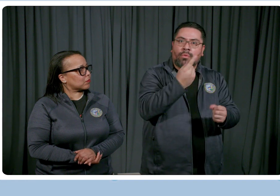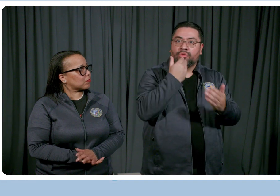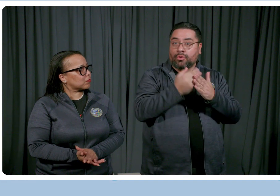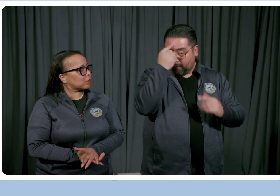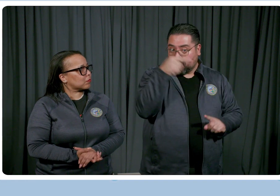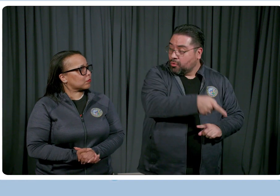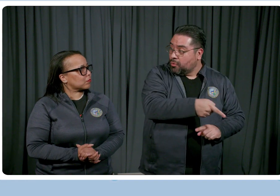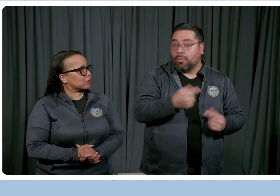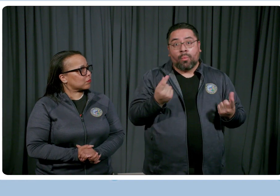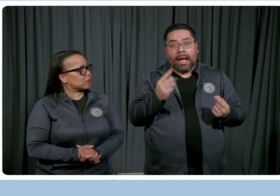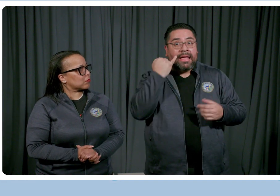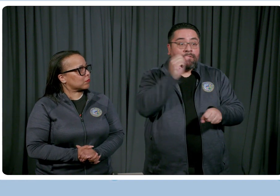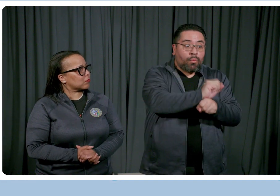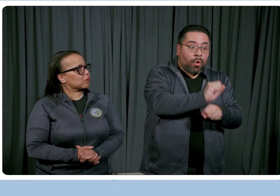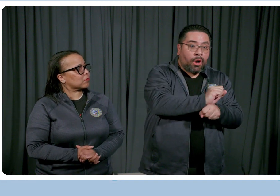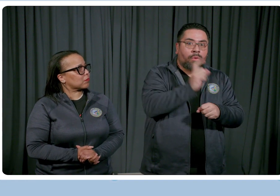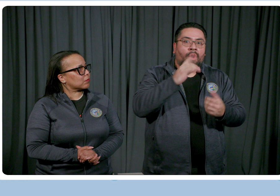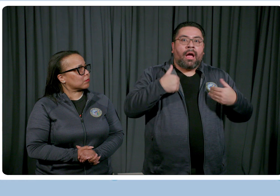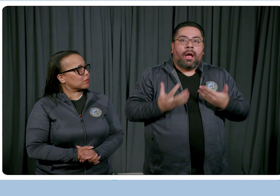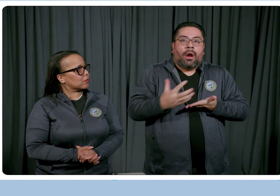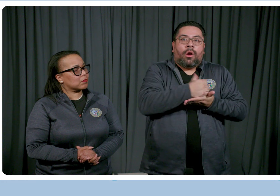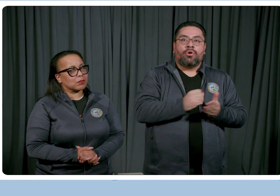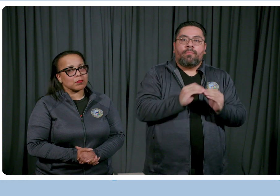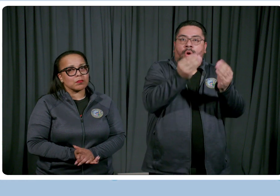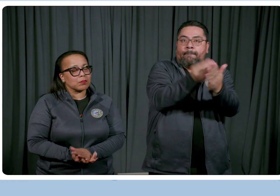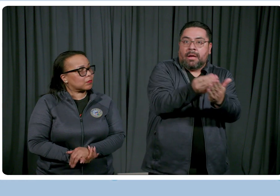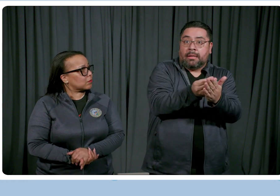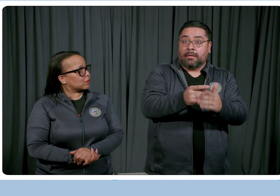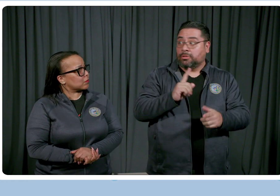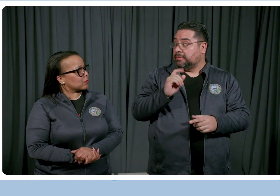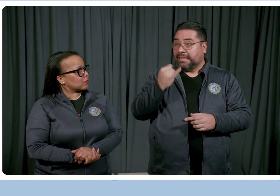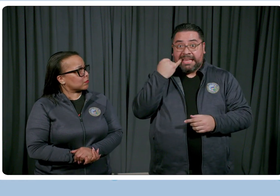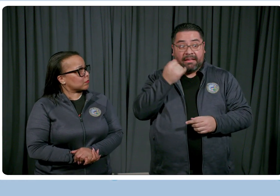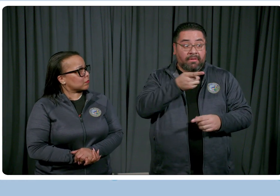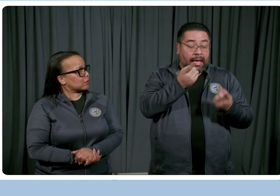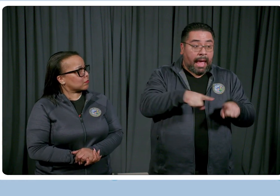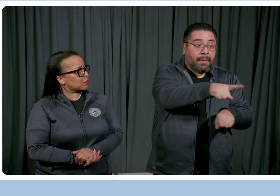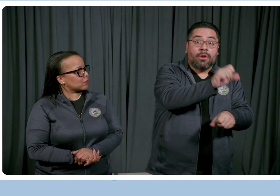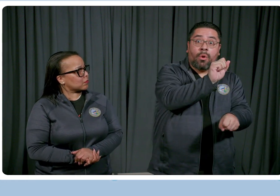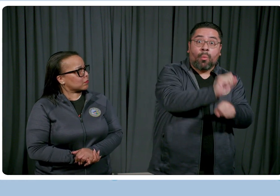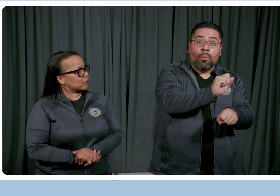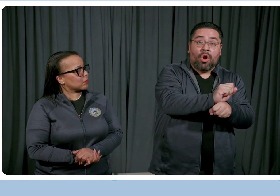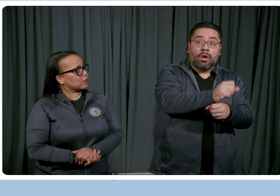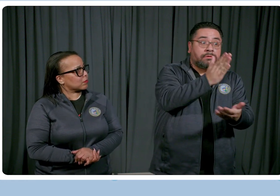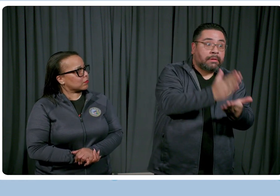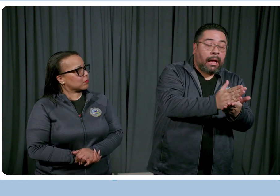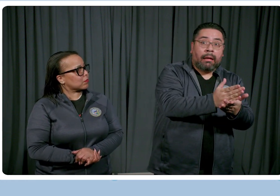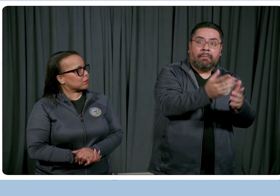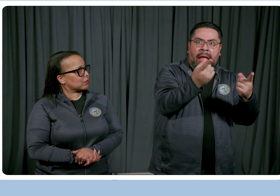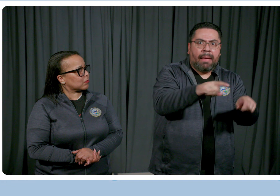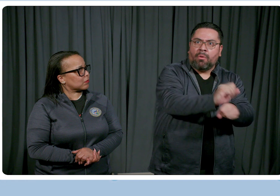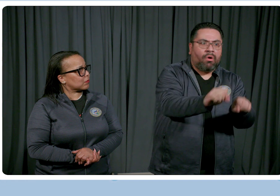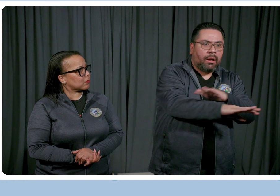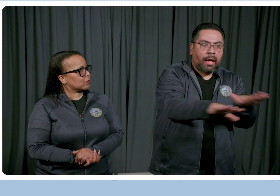work because they're always going to end up with more money. And it's not true that if they stop working that they're going to have to reapply all